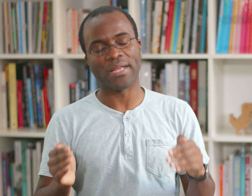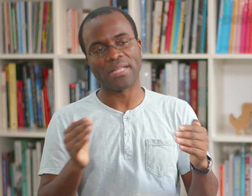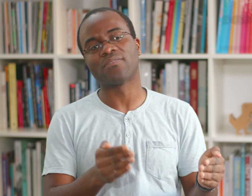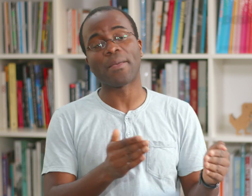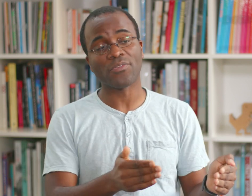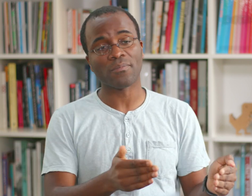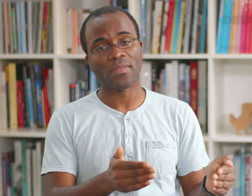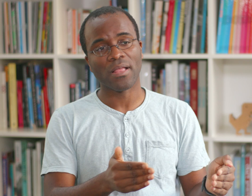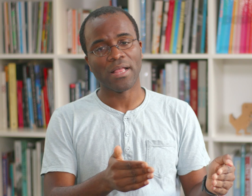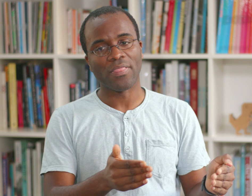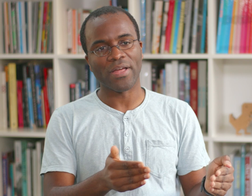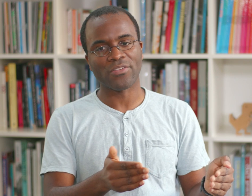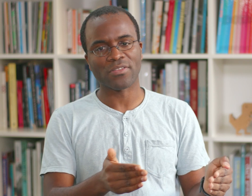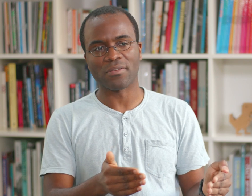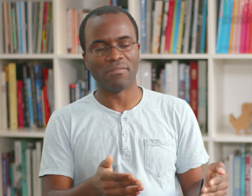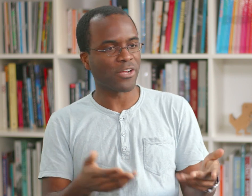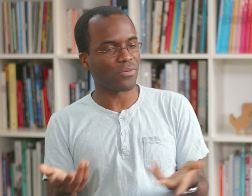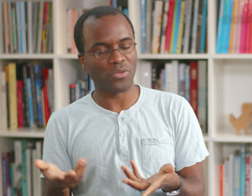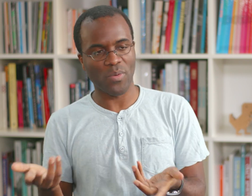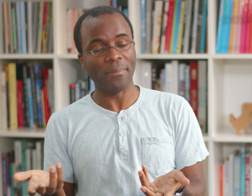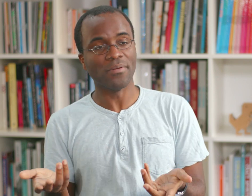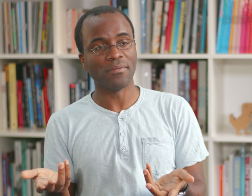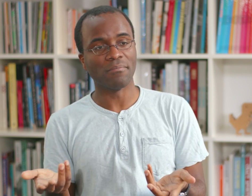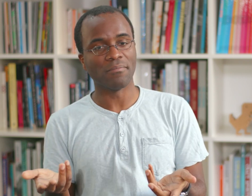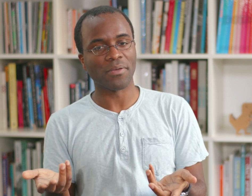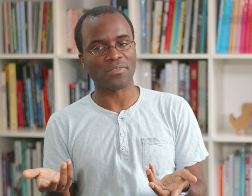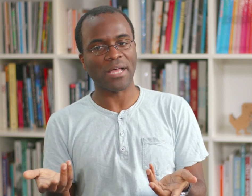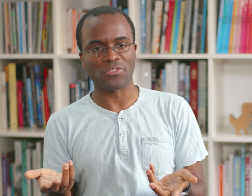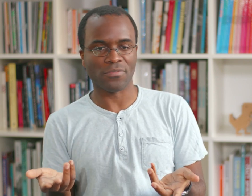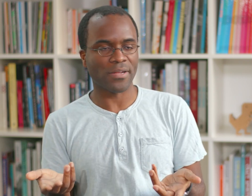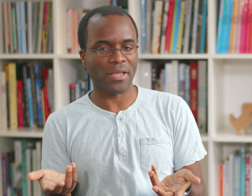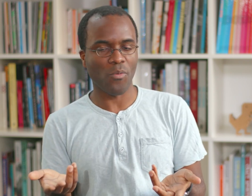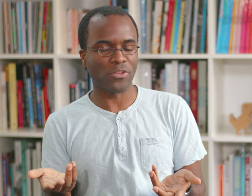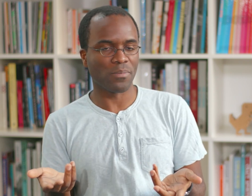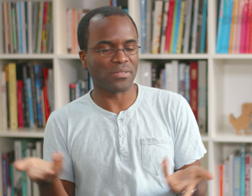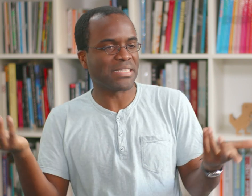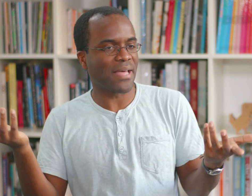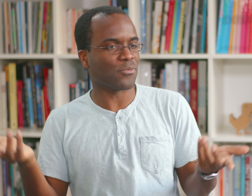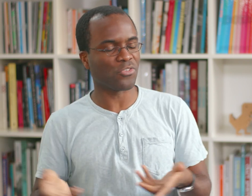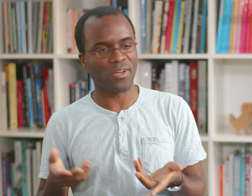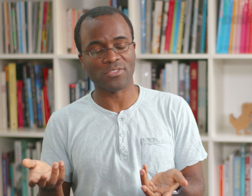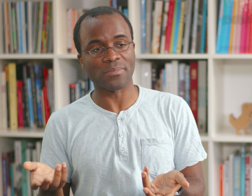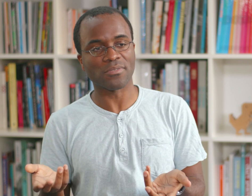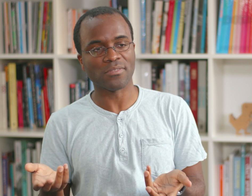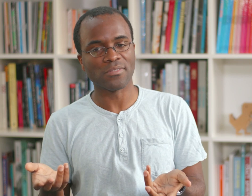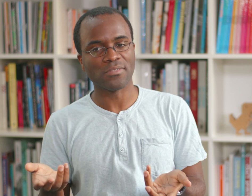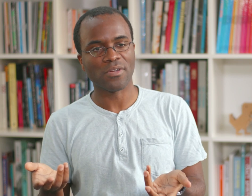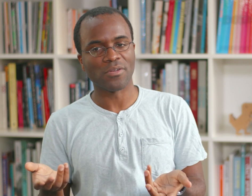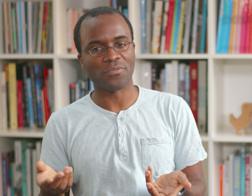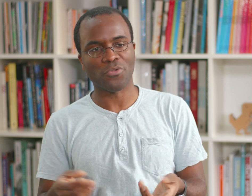like native apps that isn't a victory for the web because now you've just found a way to build native apps using javascript yeah you've